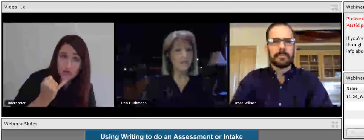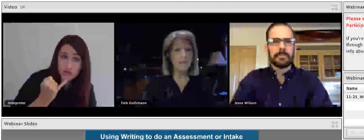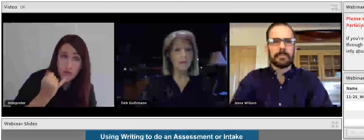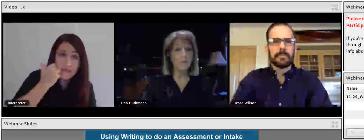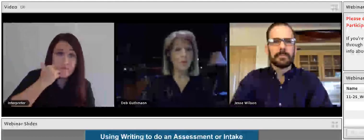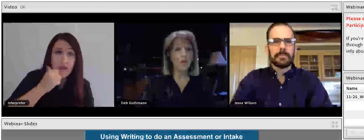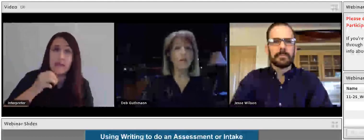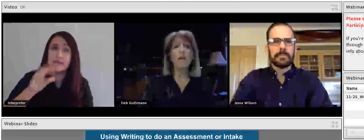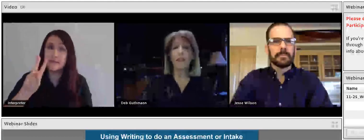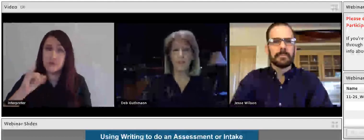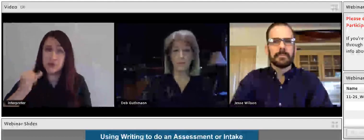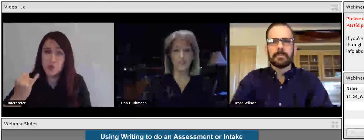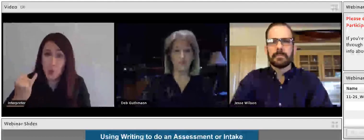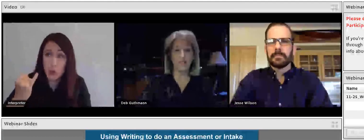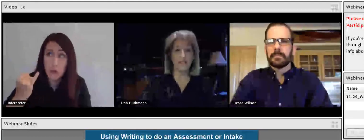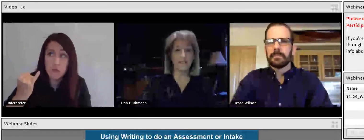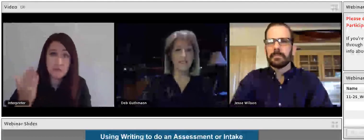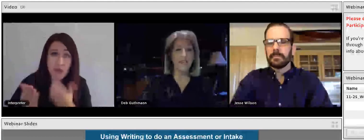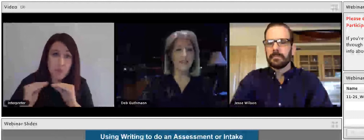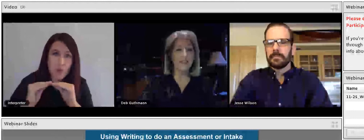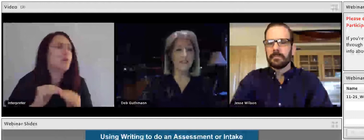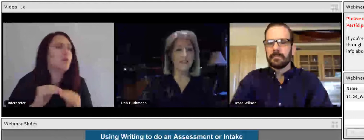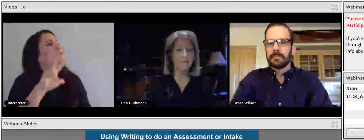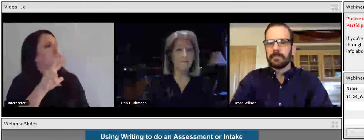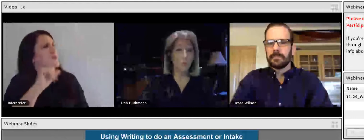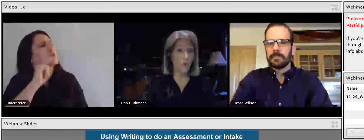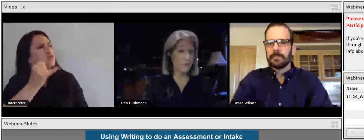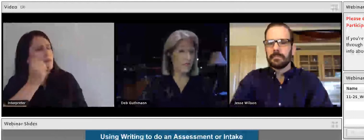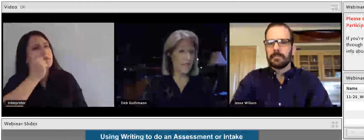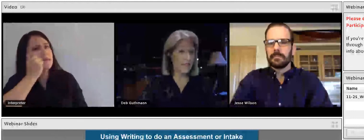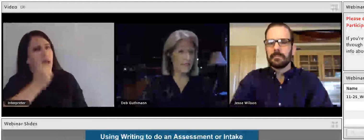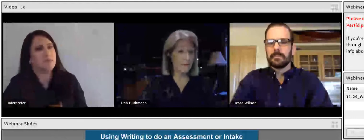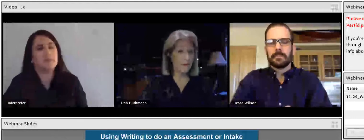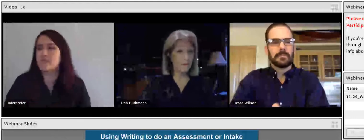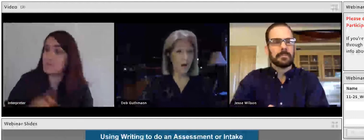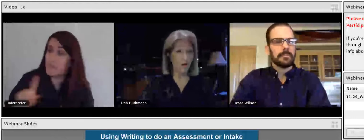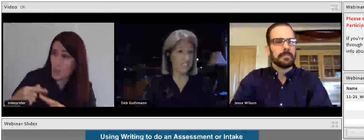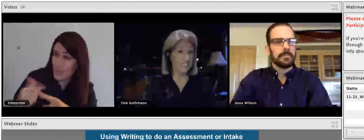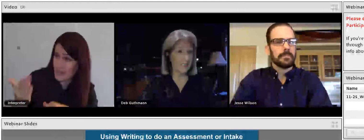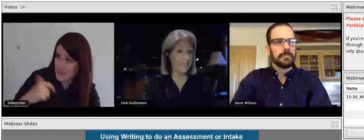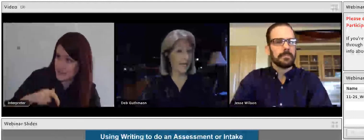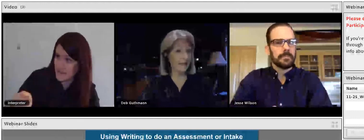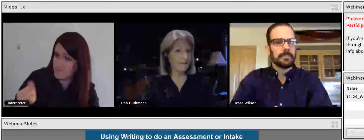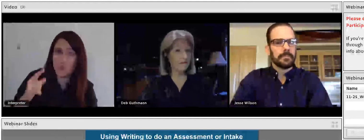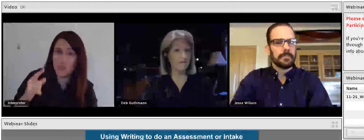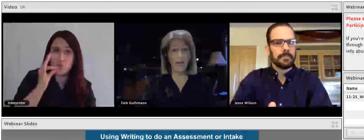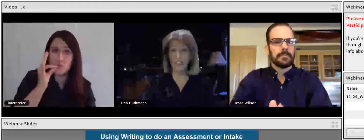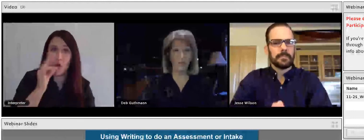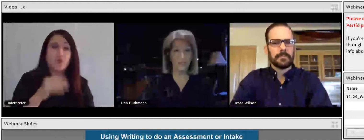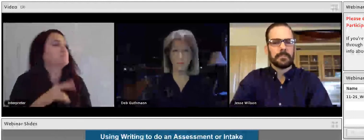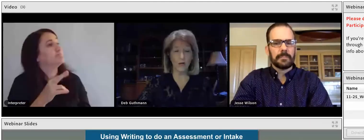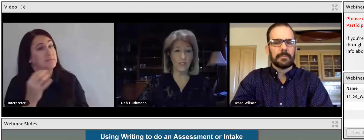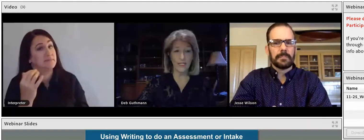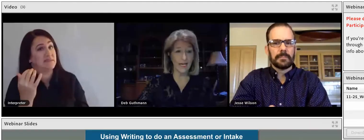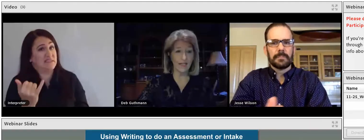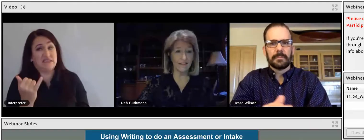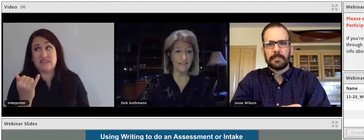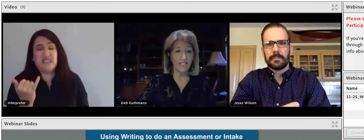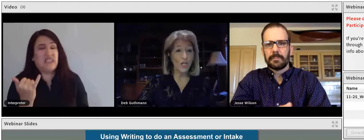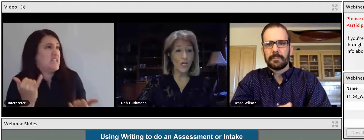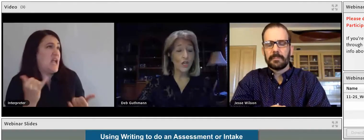6 joints, maybe more? 3 joints a day. When was the last time you smoked? Today? I don't